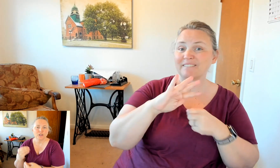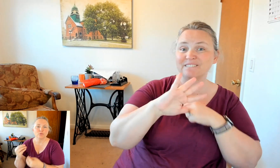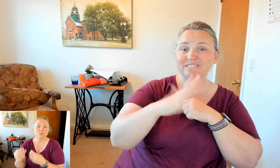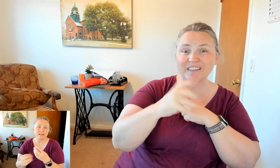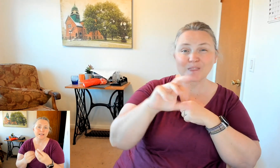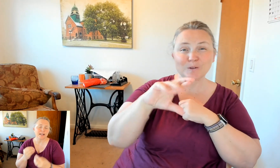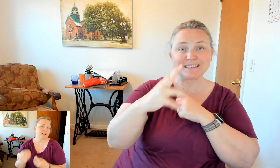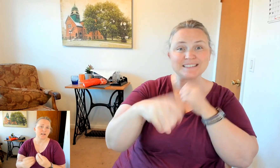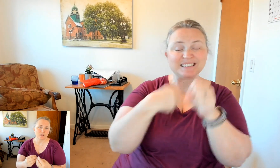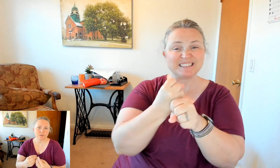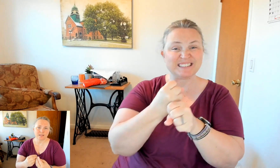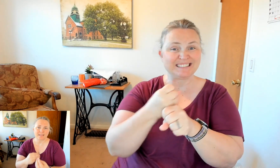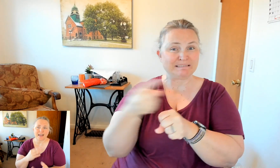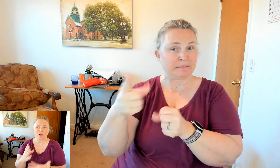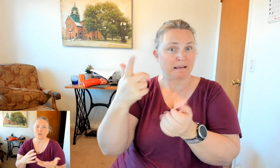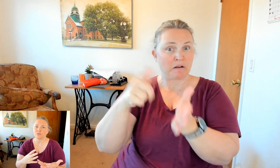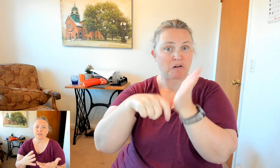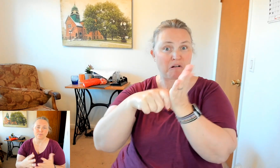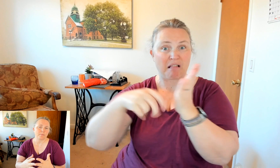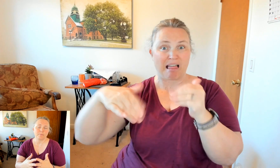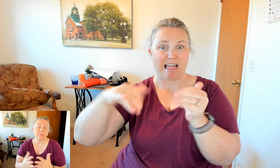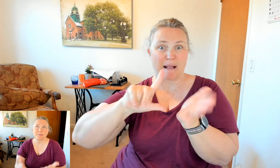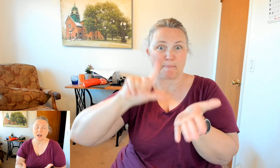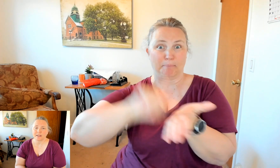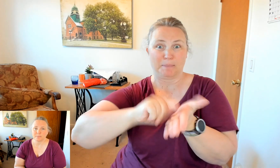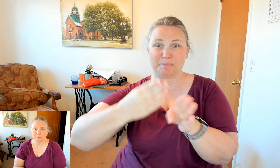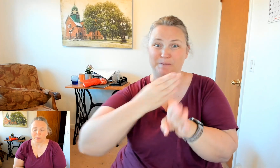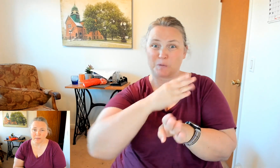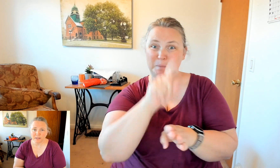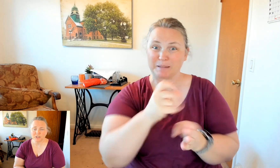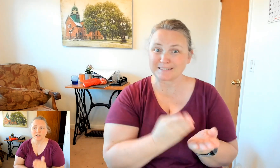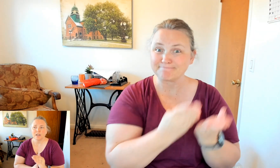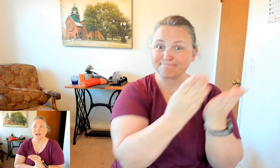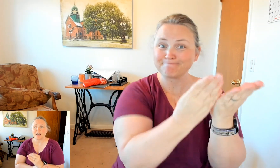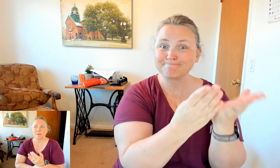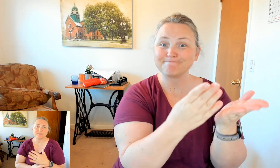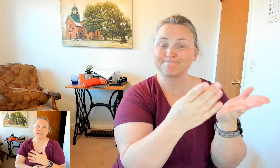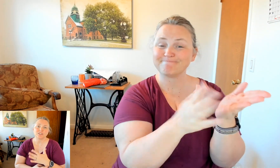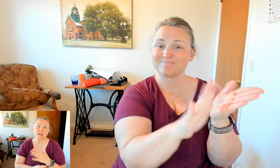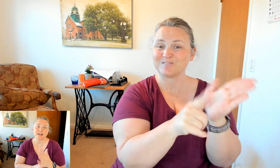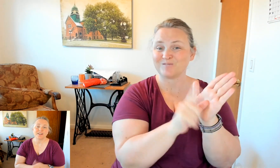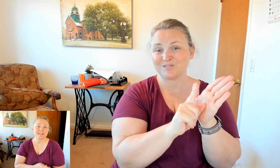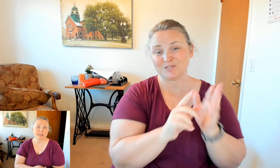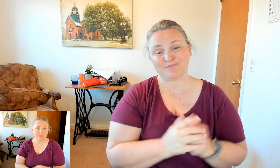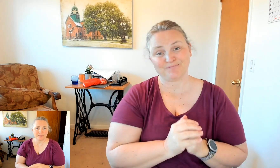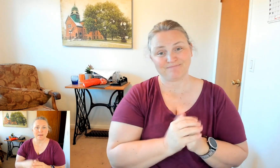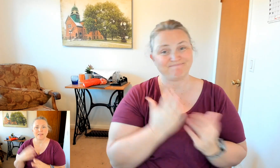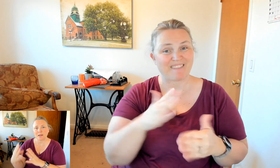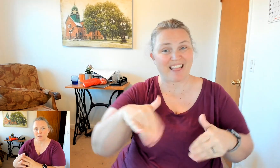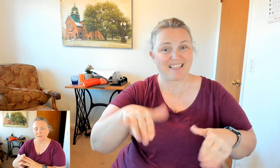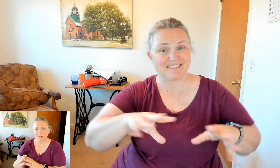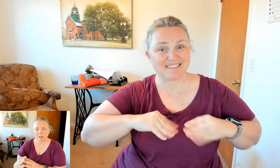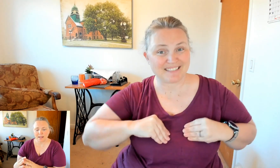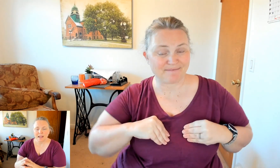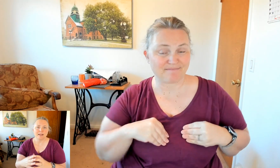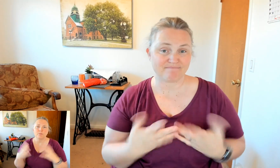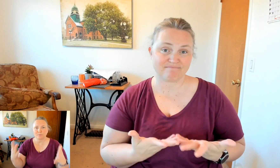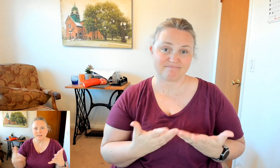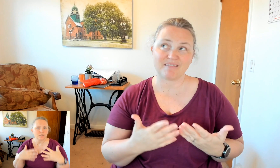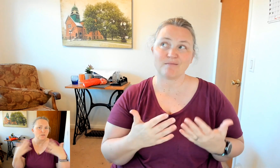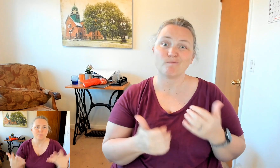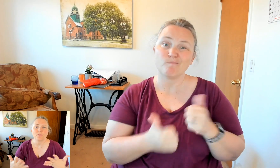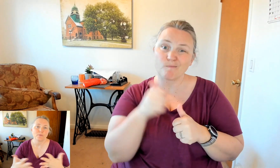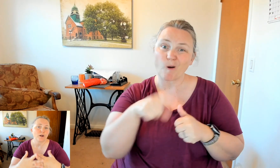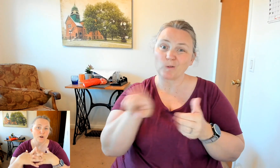year, you're really cutting it close that article is maybe not even be published and potentially not even accepted by the time you have to apply. In